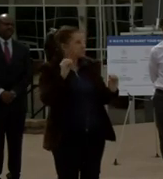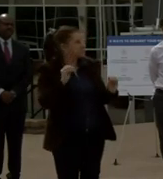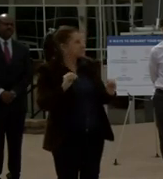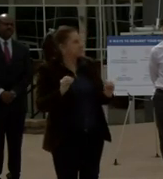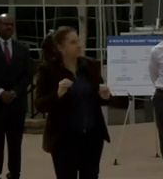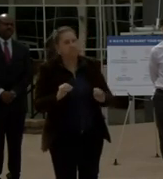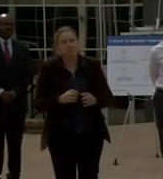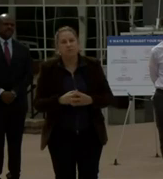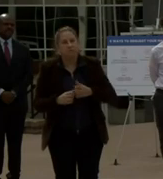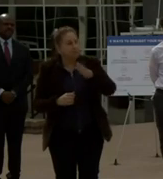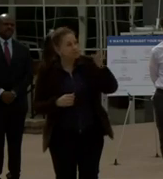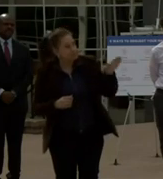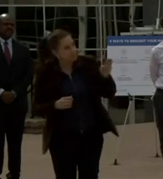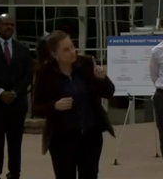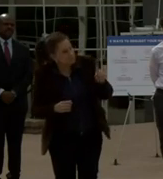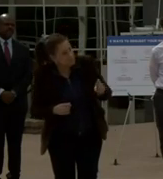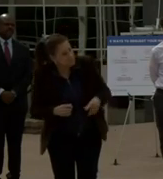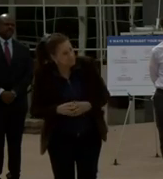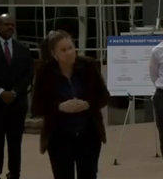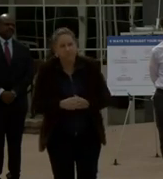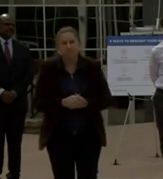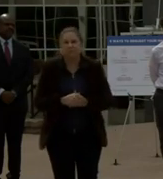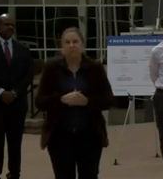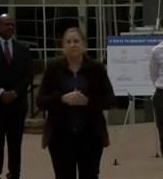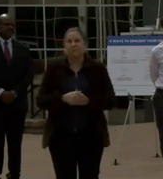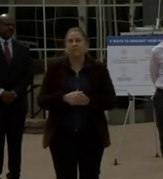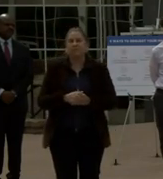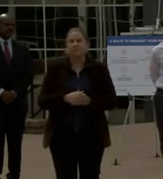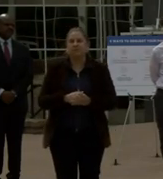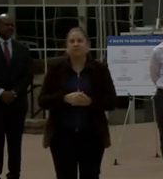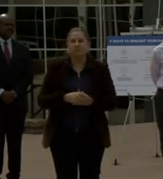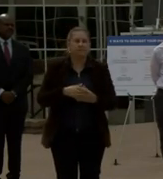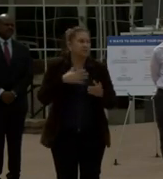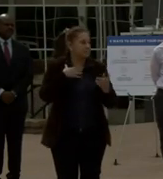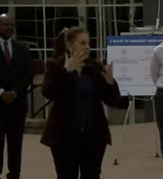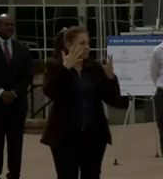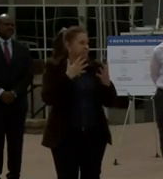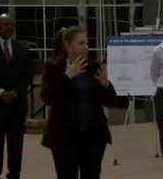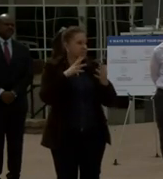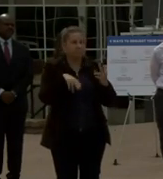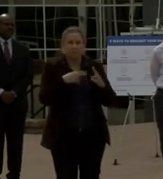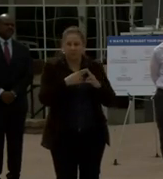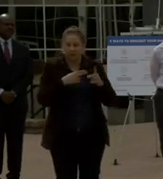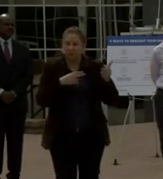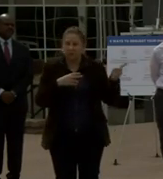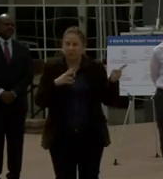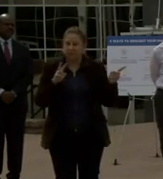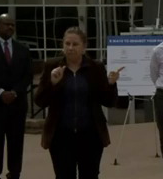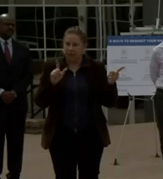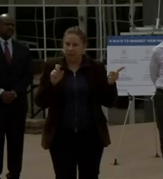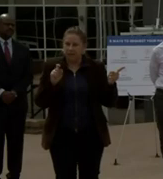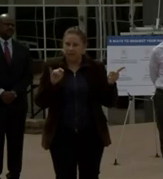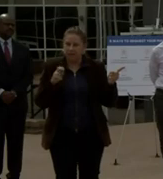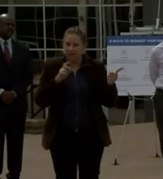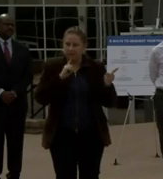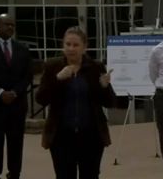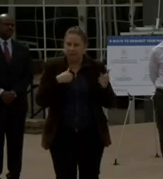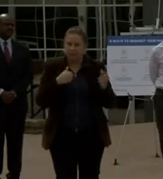Condolences on Valentine. I think we're all struck by that loss for our